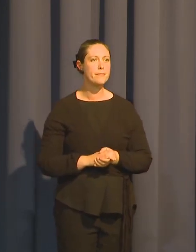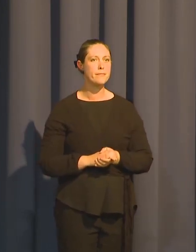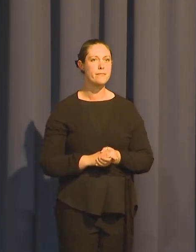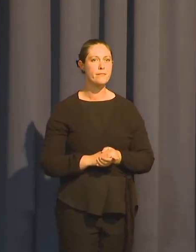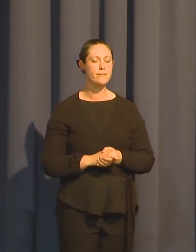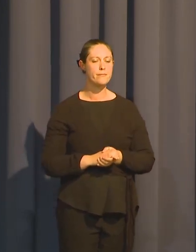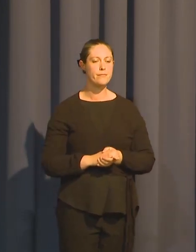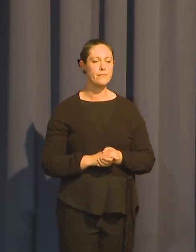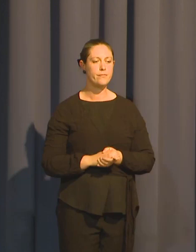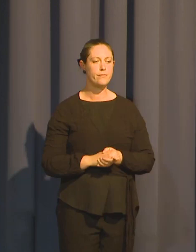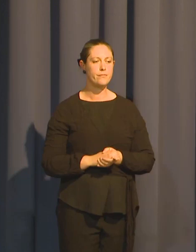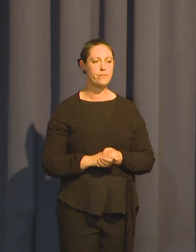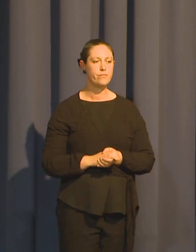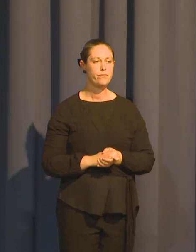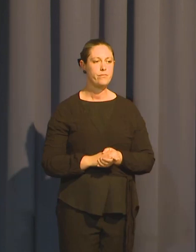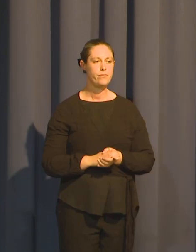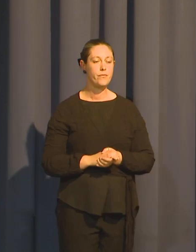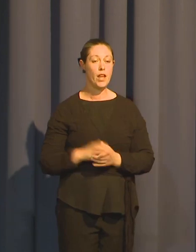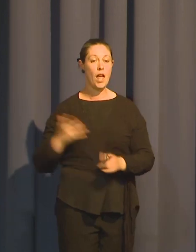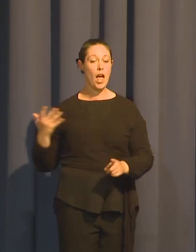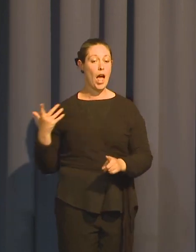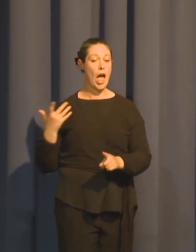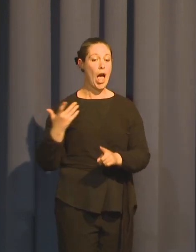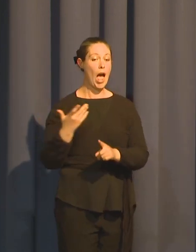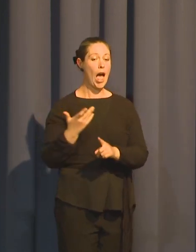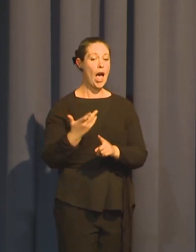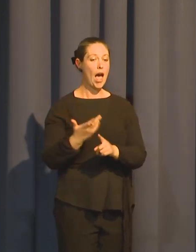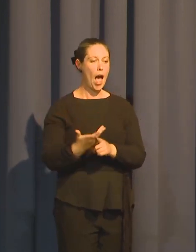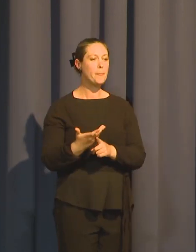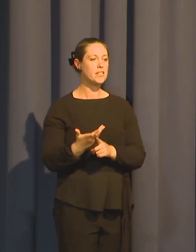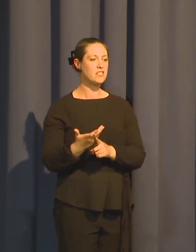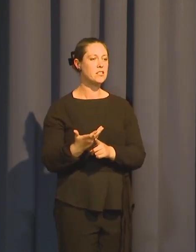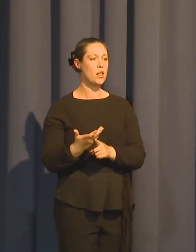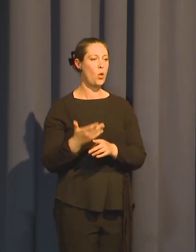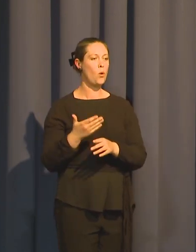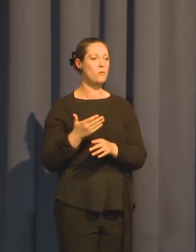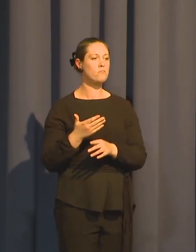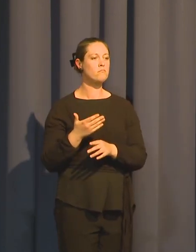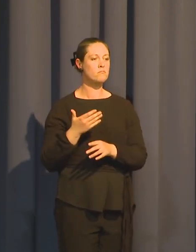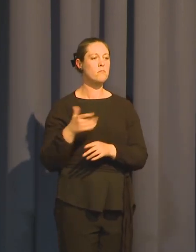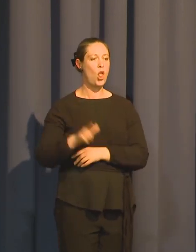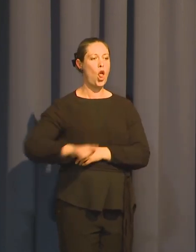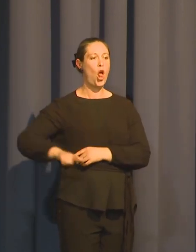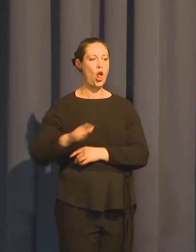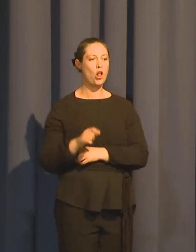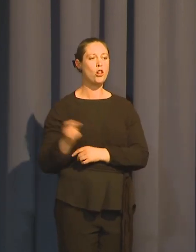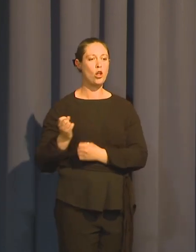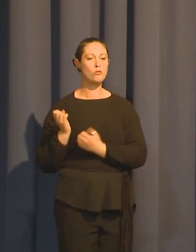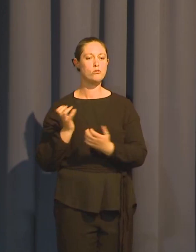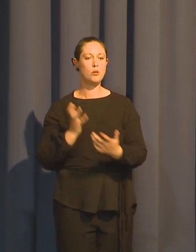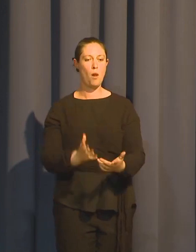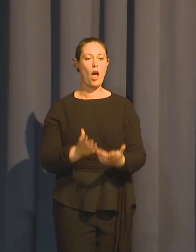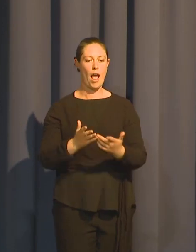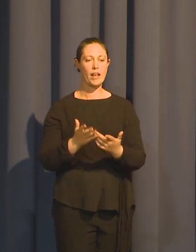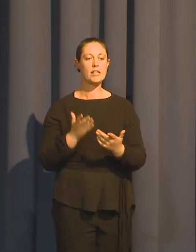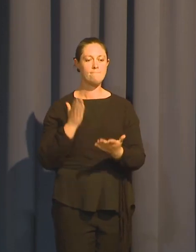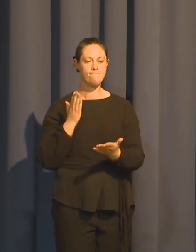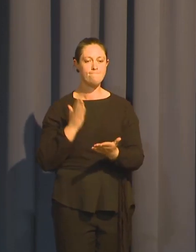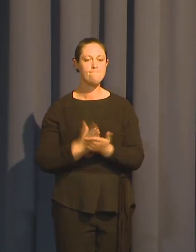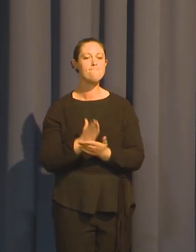In the meantime, water tanks will remain in the same locations until that local supply returns, and we're committed to doing